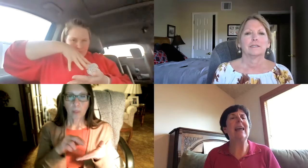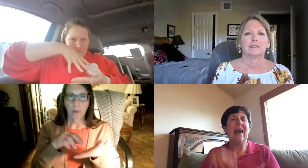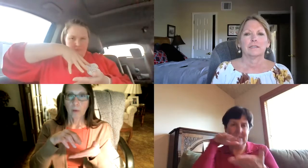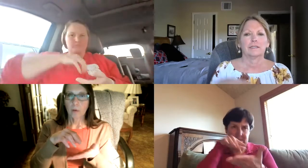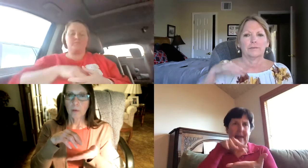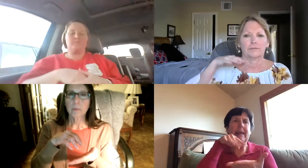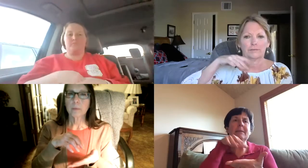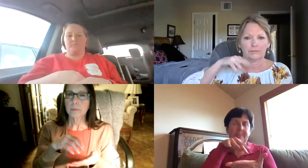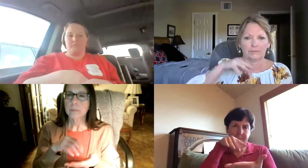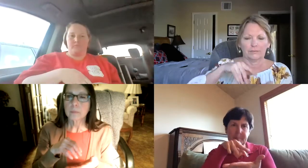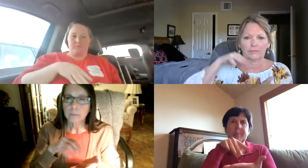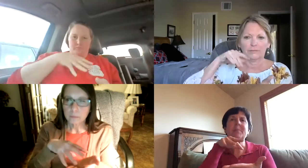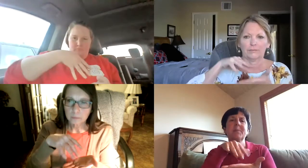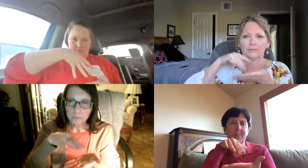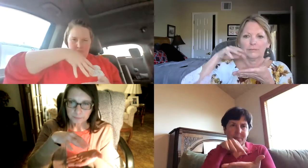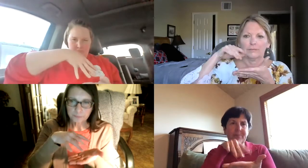Yeah, study.